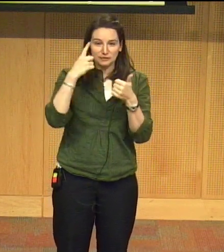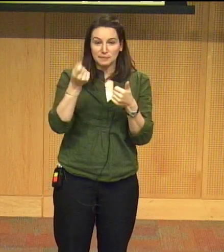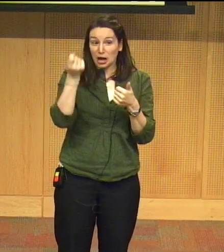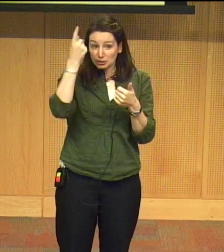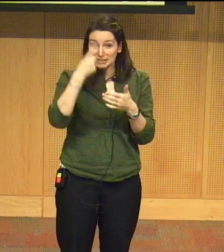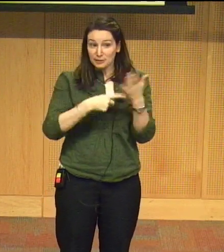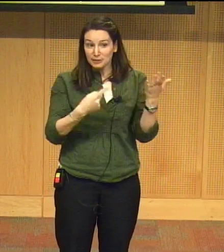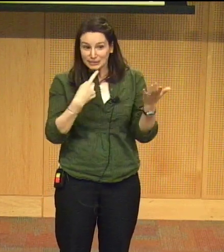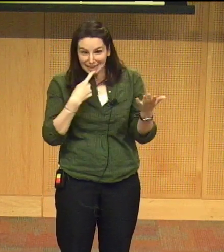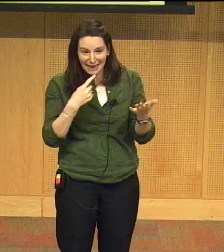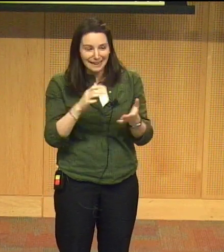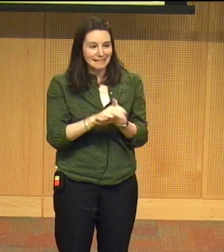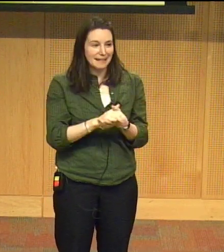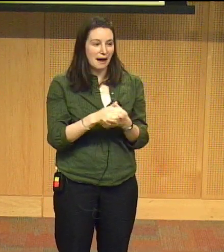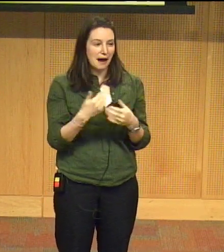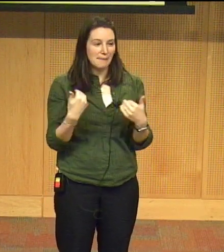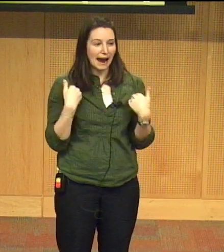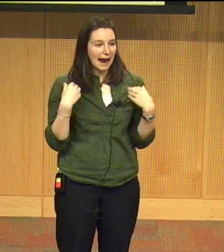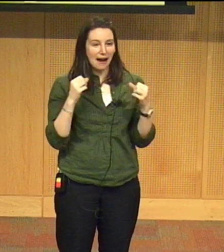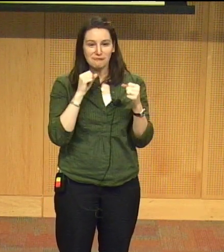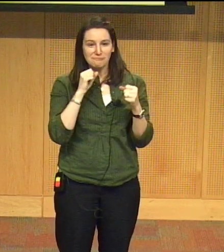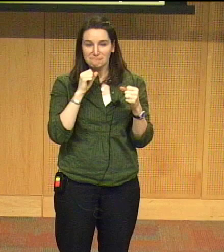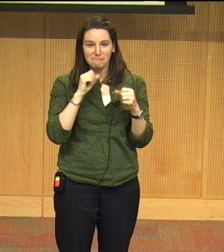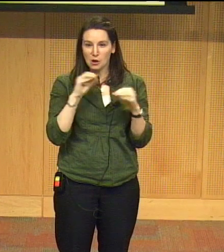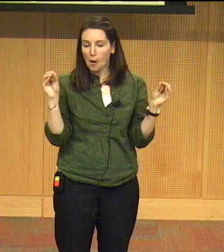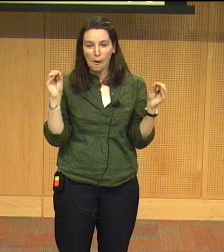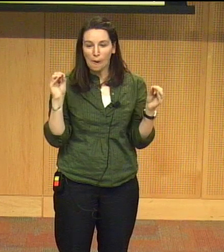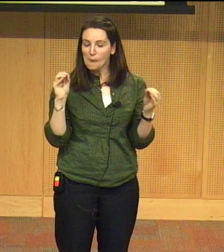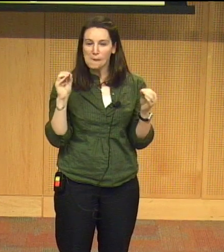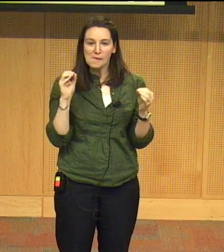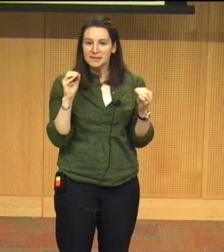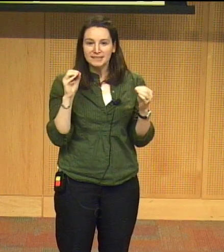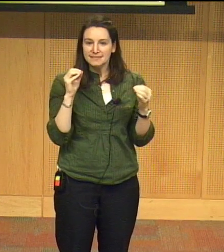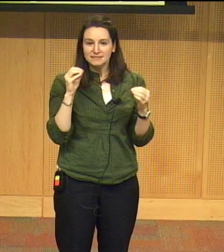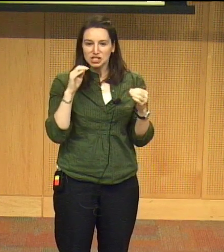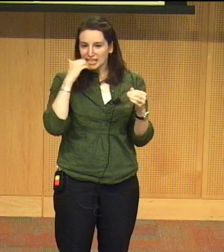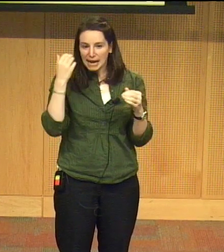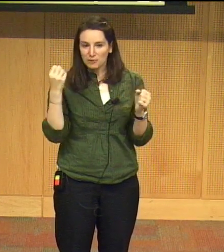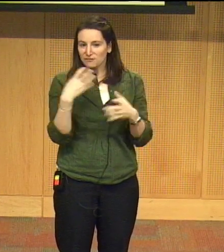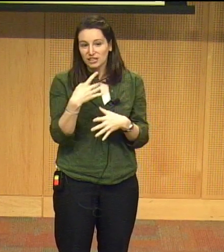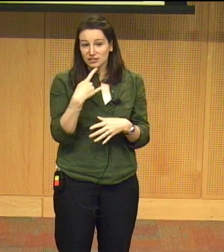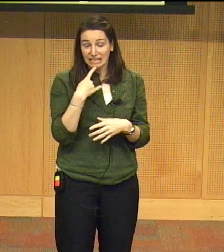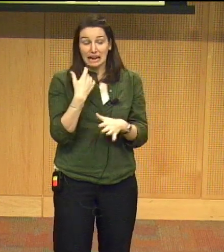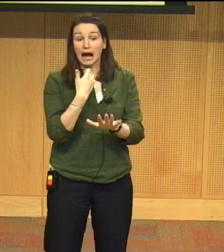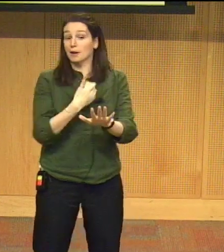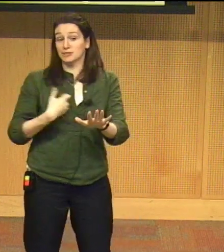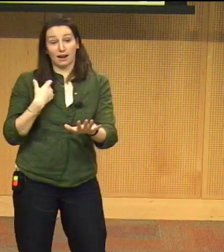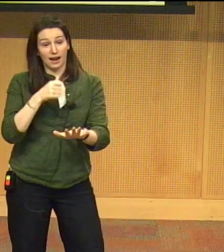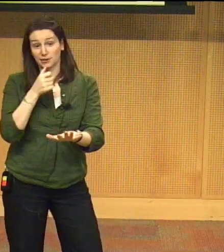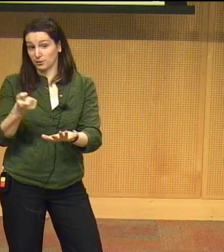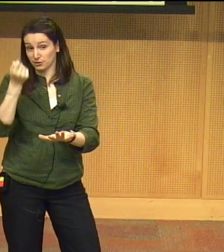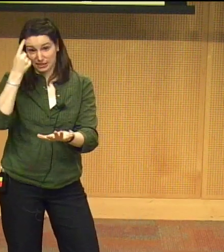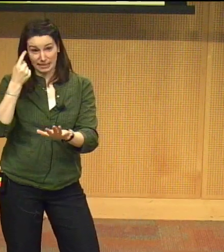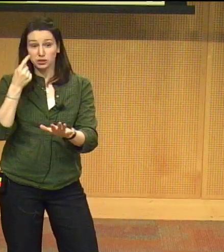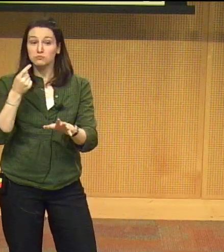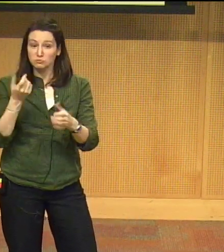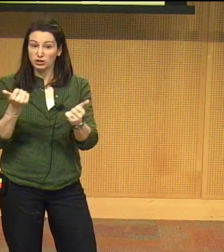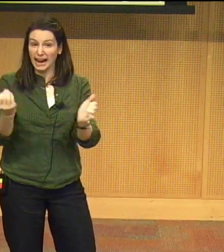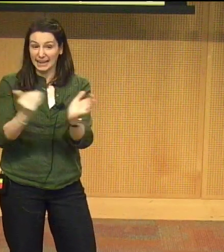to understand what they're saying. I have no shame or fear of saying, I'm sorry, I don't understand you. Try again. Oh,